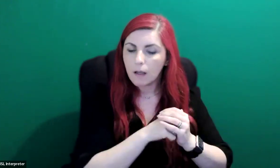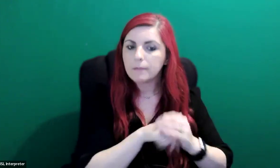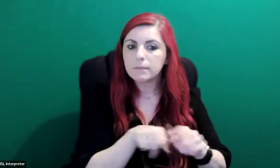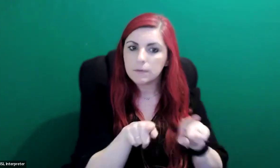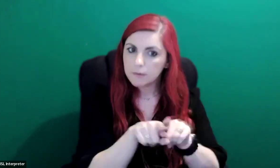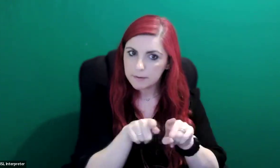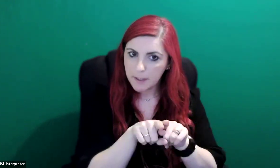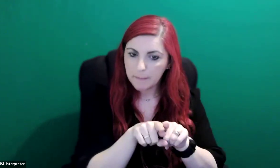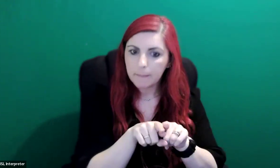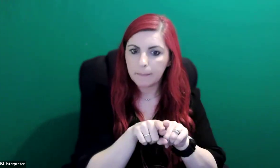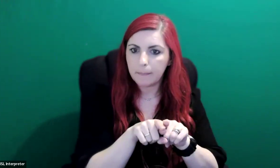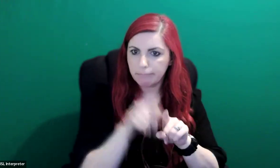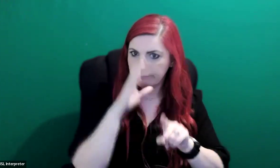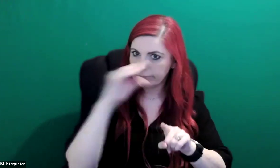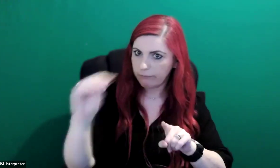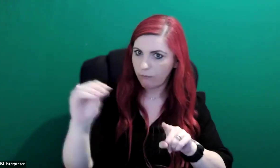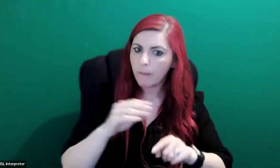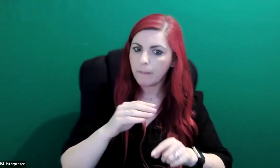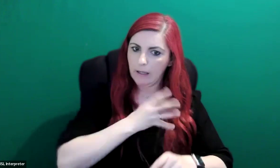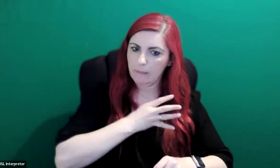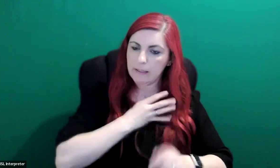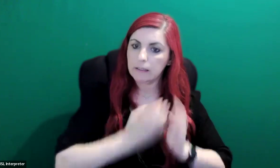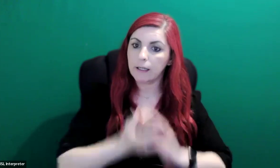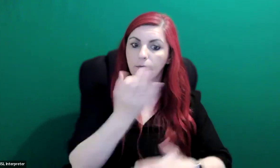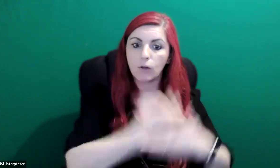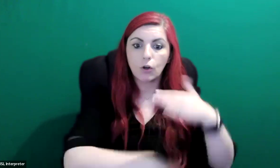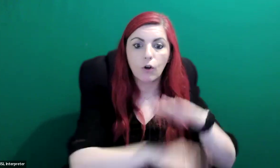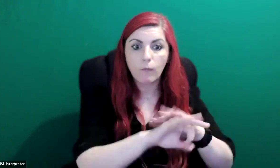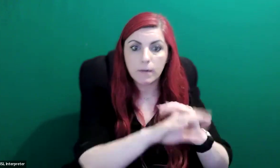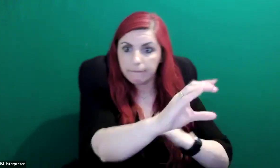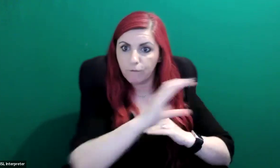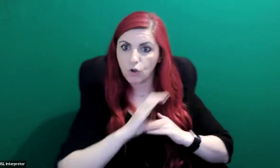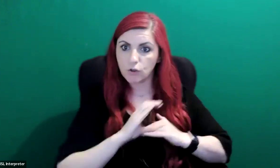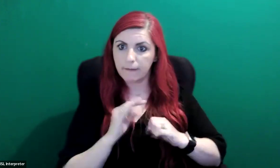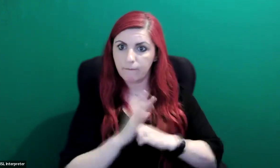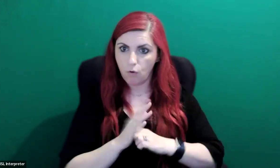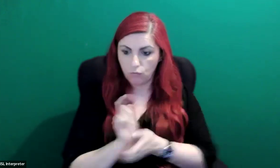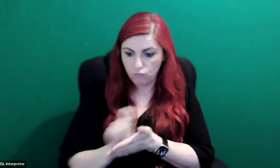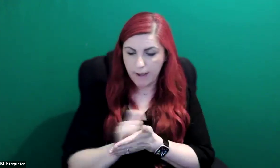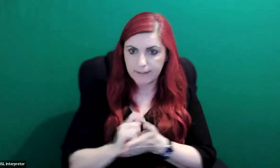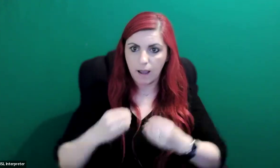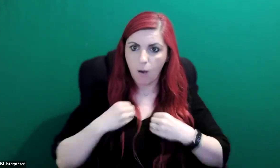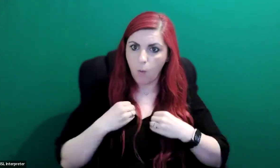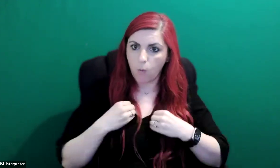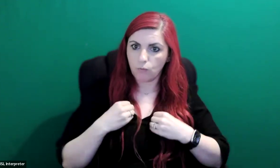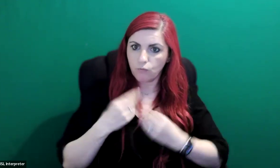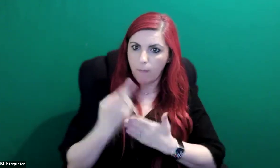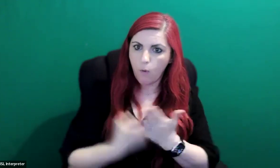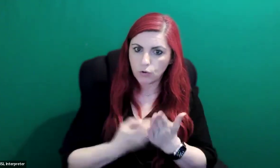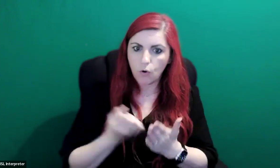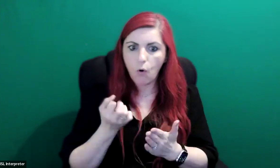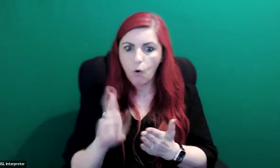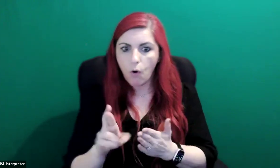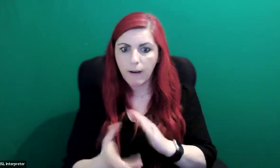committee information on whether the government has given you funding for writing your own alternative report or coming